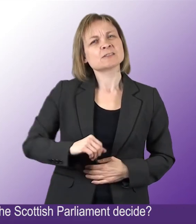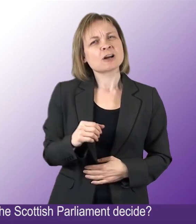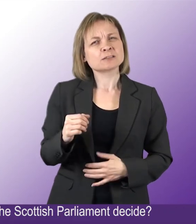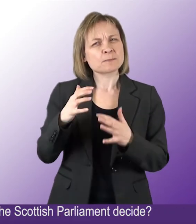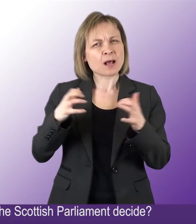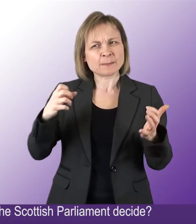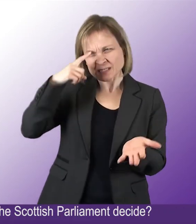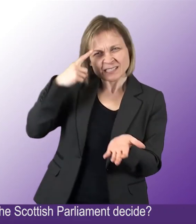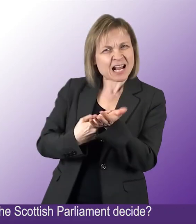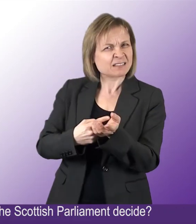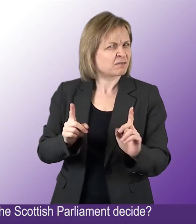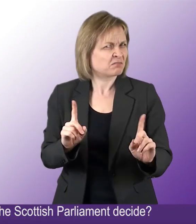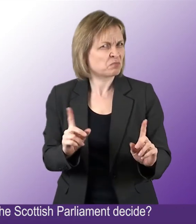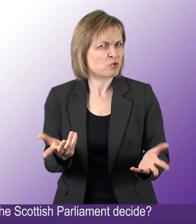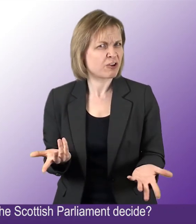What can the Scottish Parliament decide?